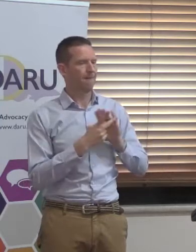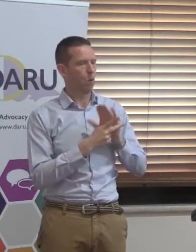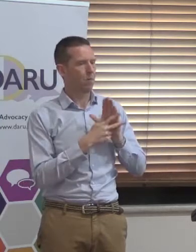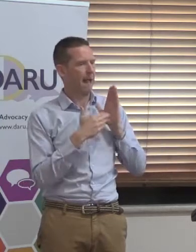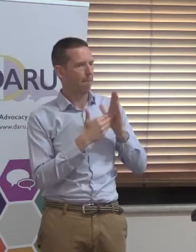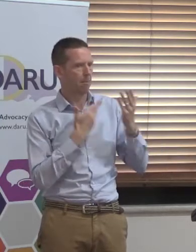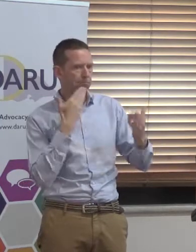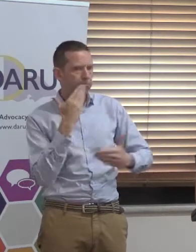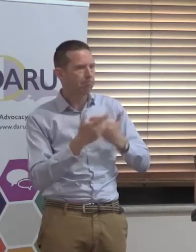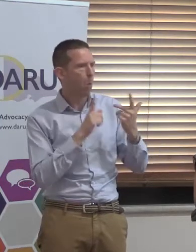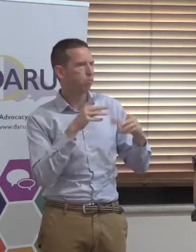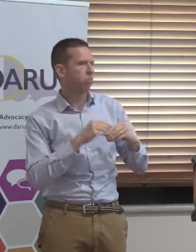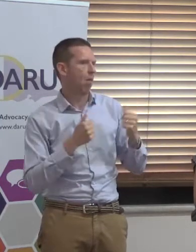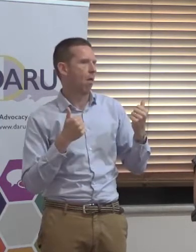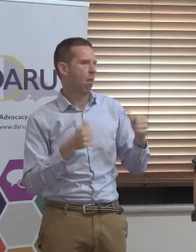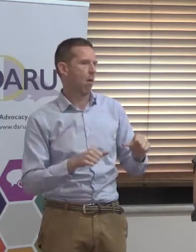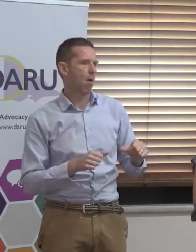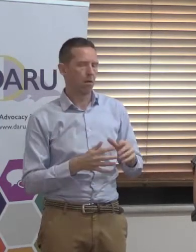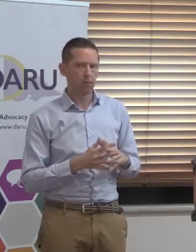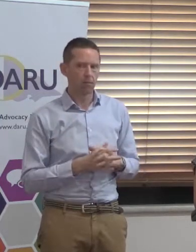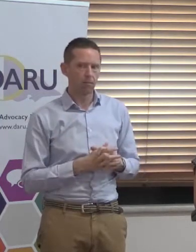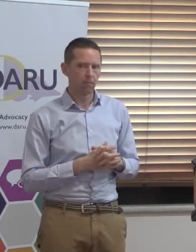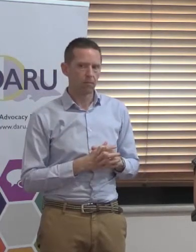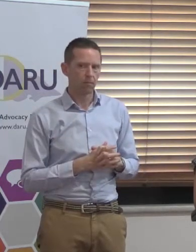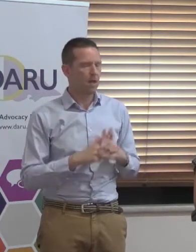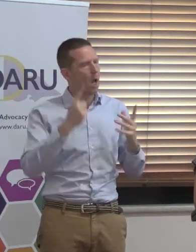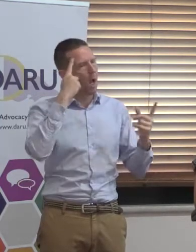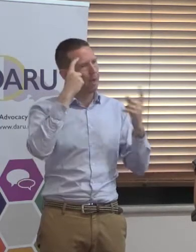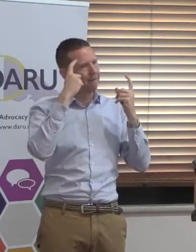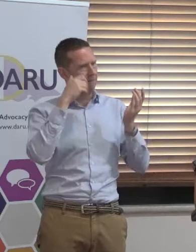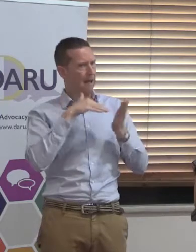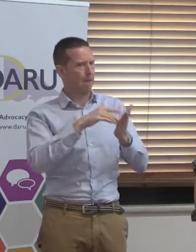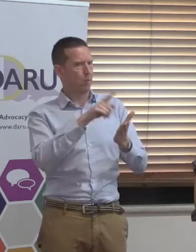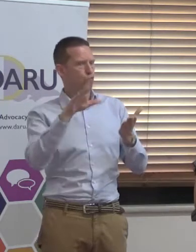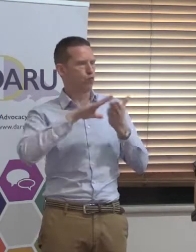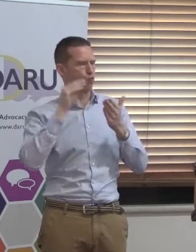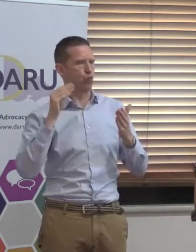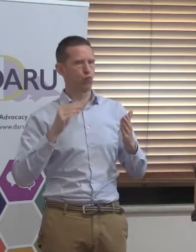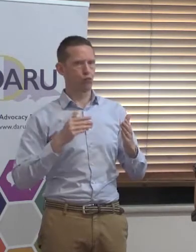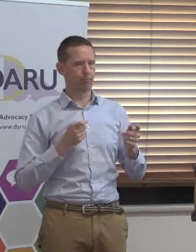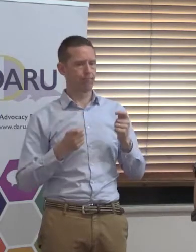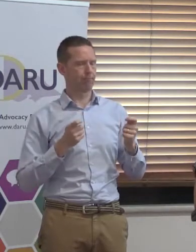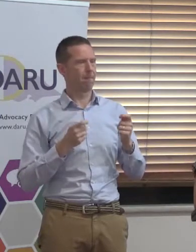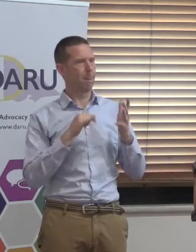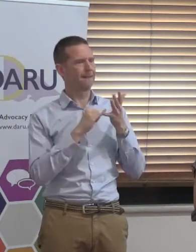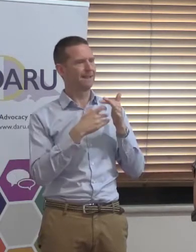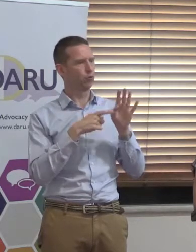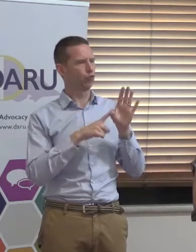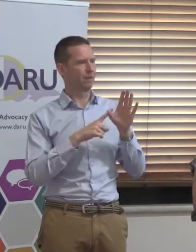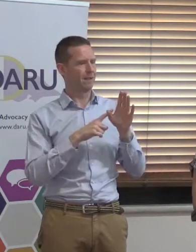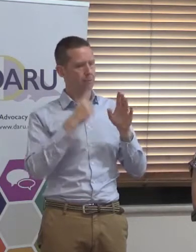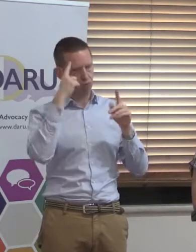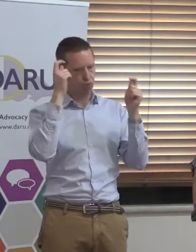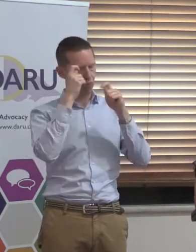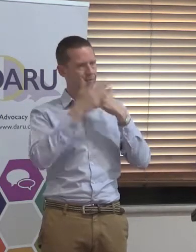help explain what it can be like, and ideas for helping students manage their sensory